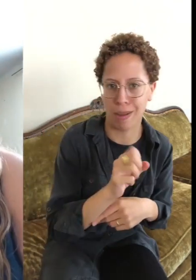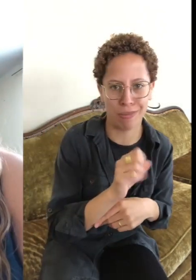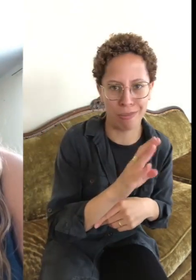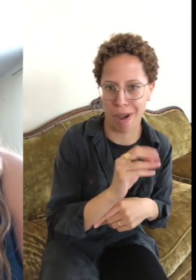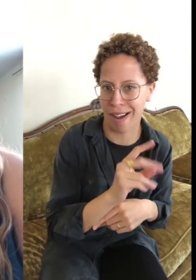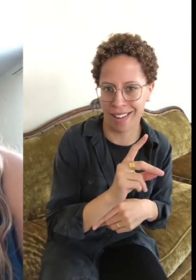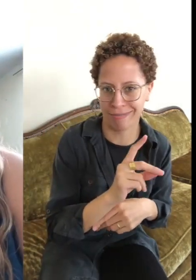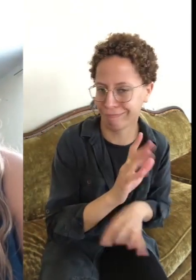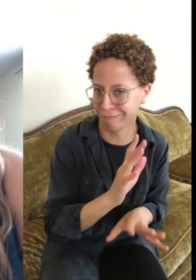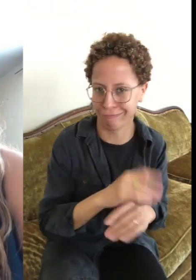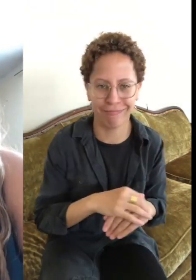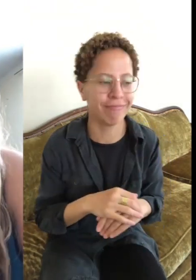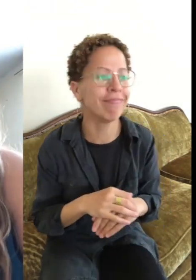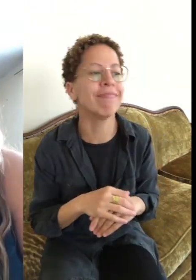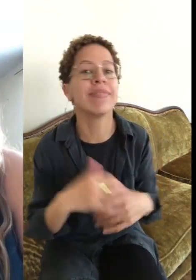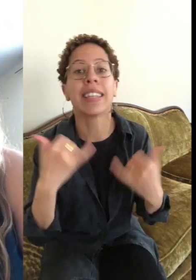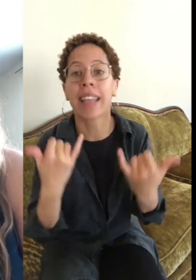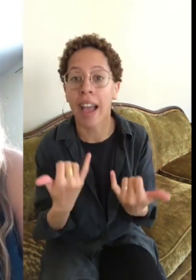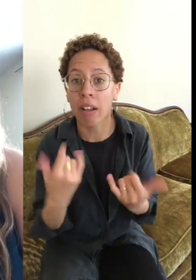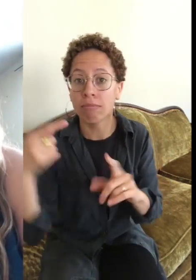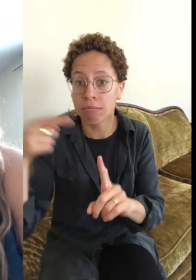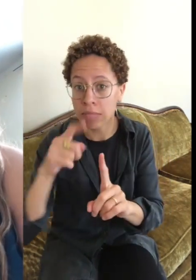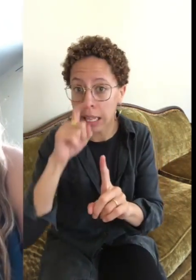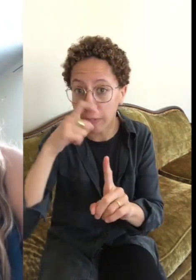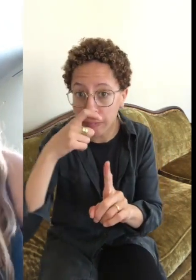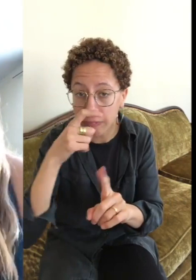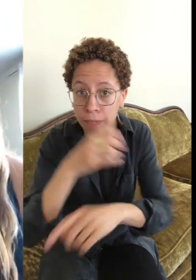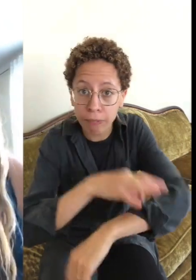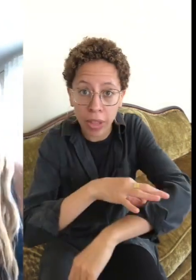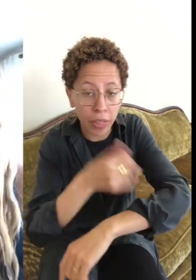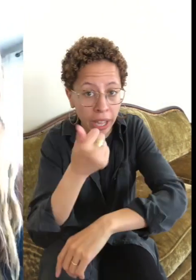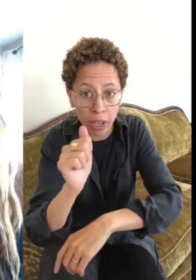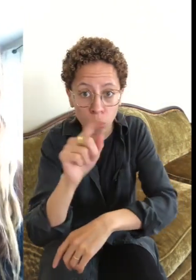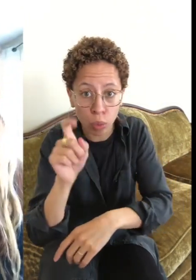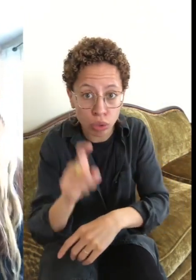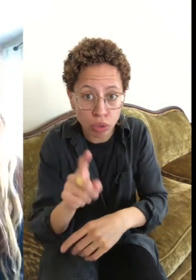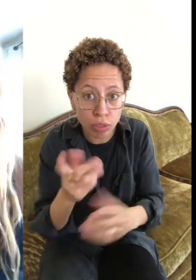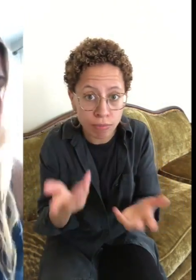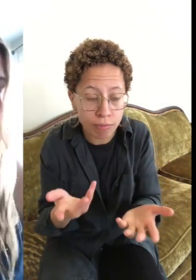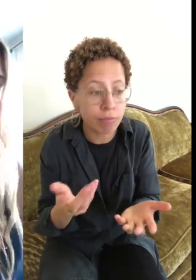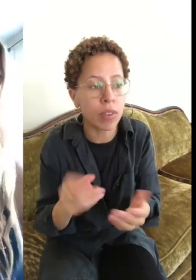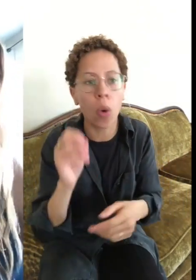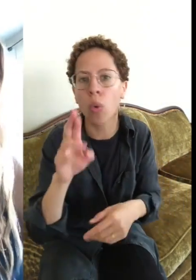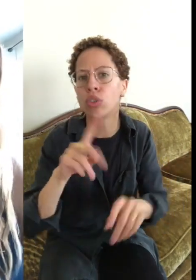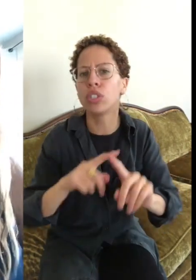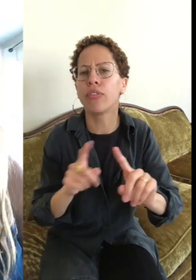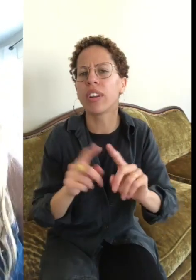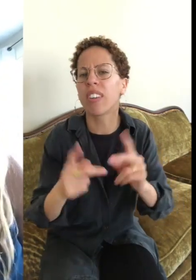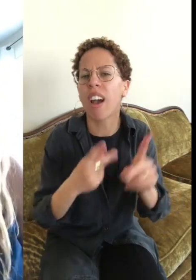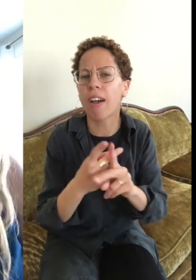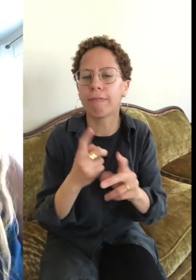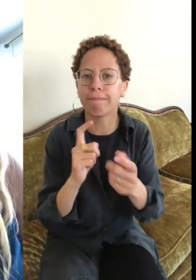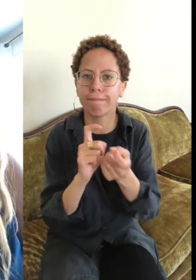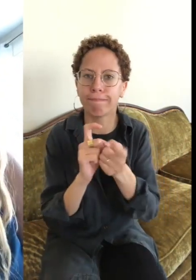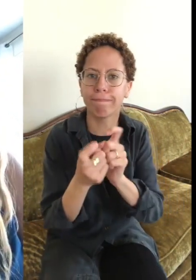other questions about eagle feathers for now? Or about different adaptations that birds